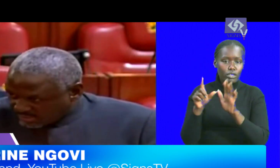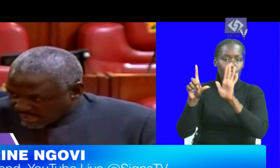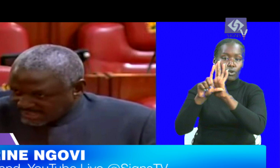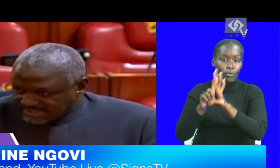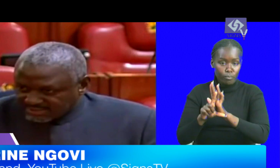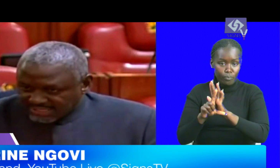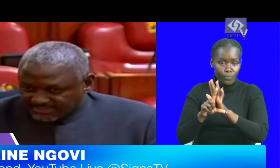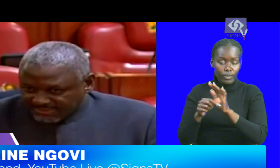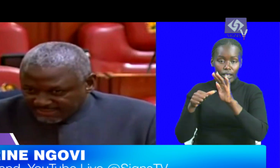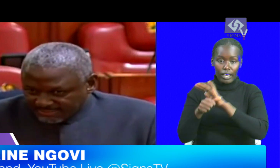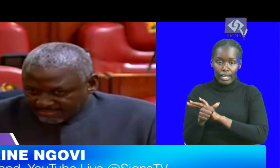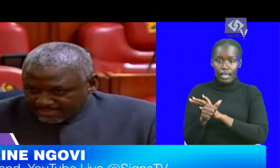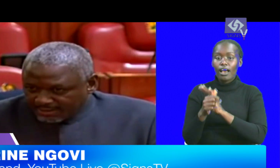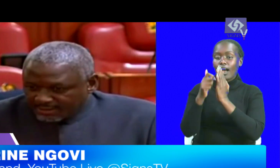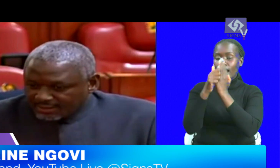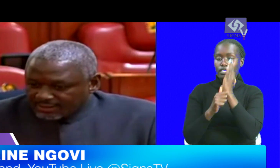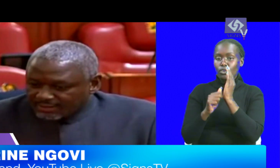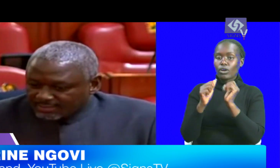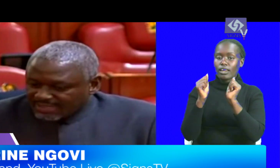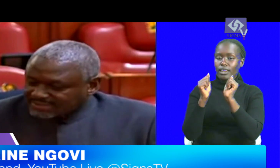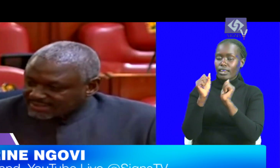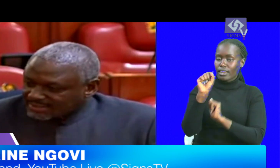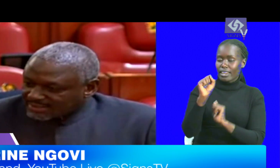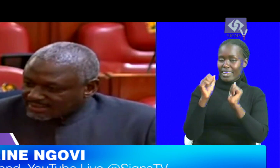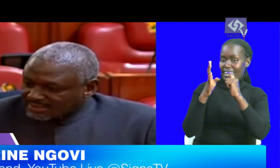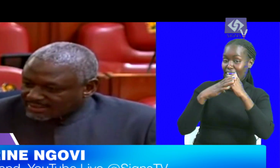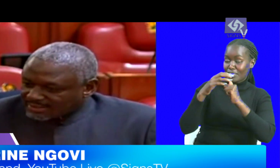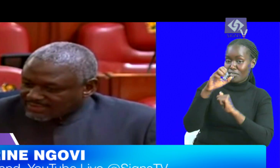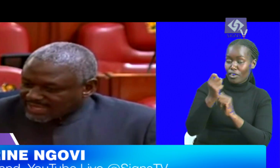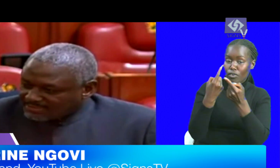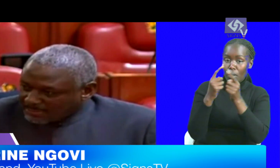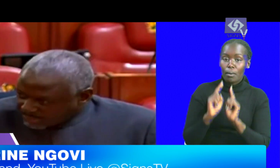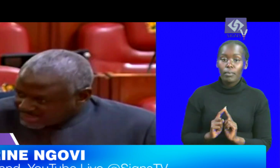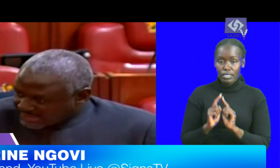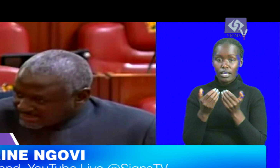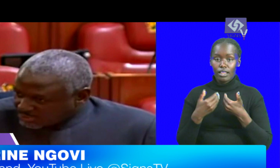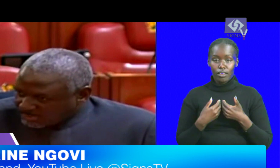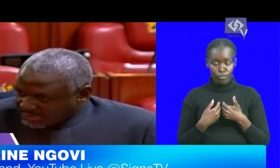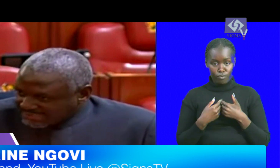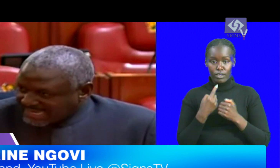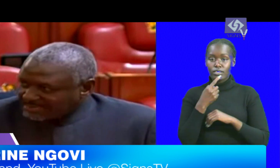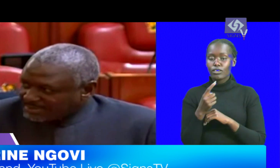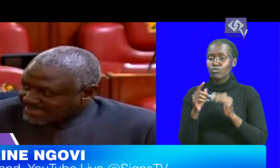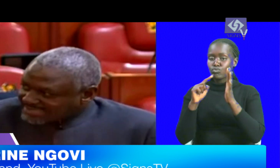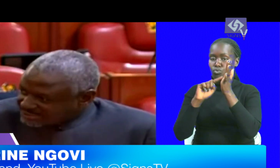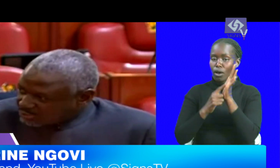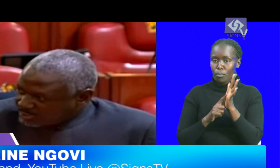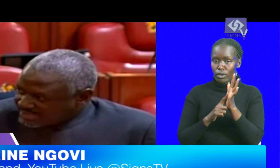under Article 95, but they have purported to appoint an implementation committee which